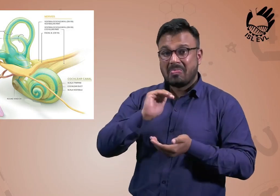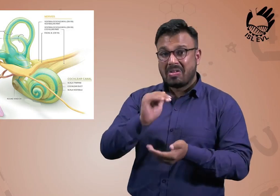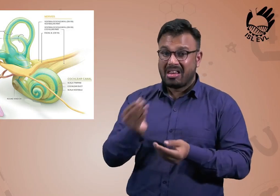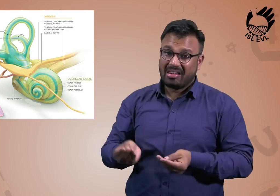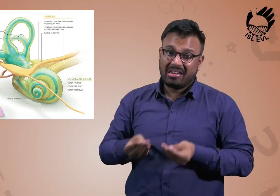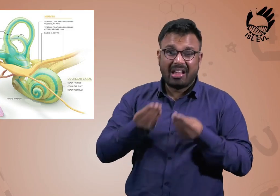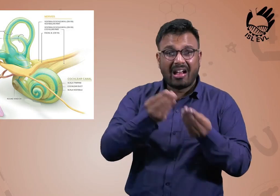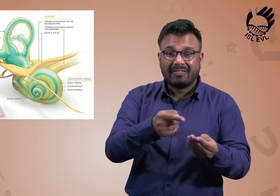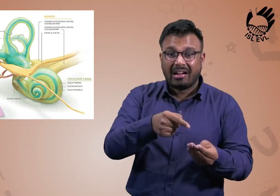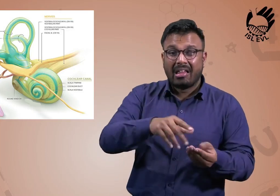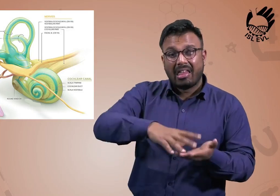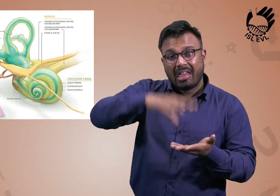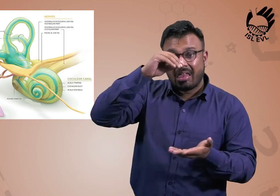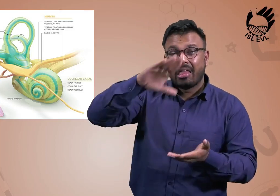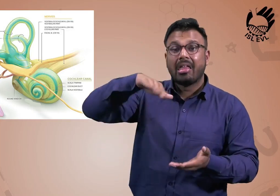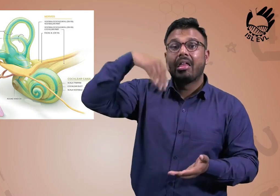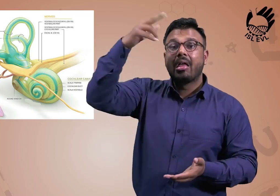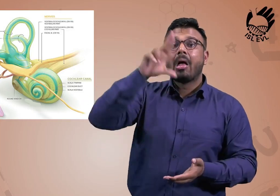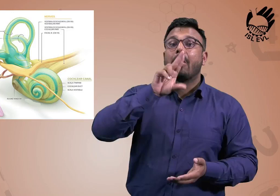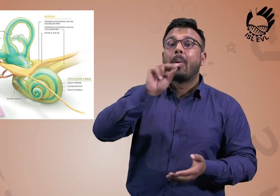and it is equally effective as spoken language.